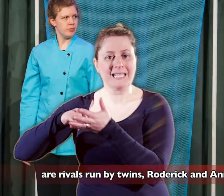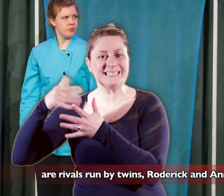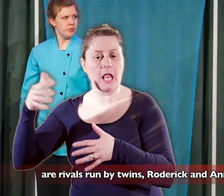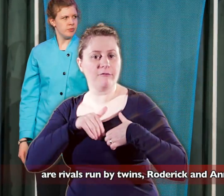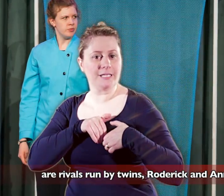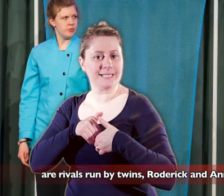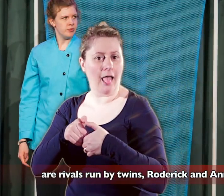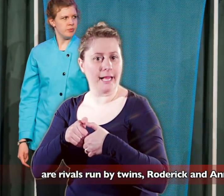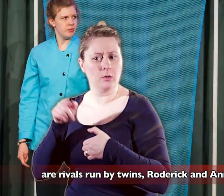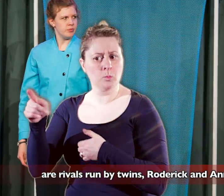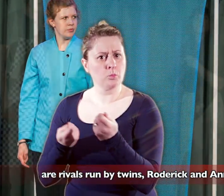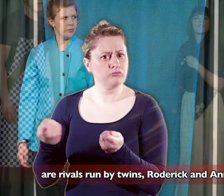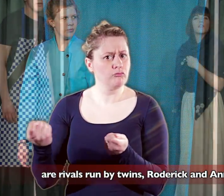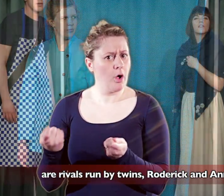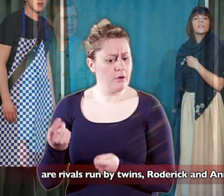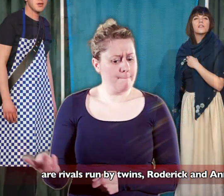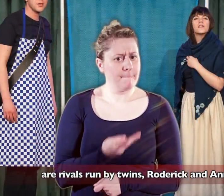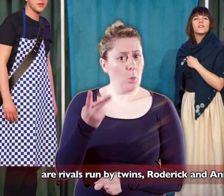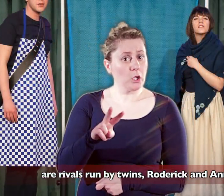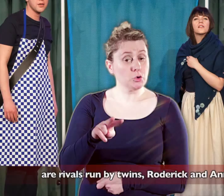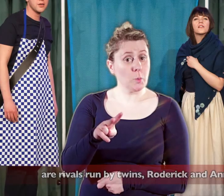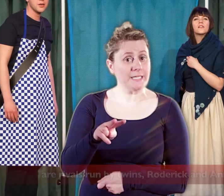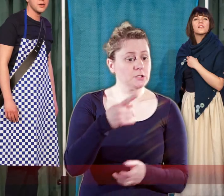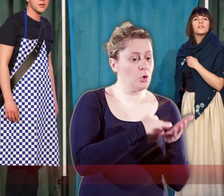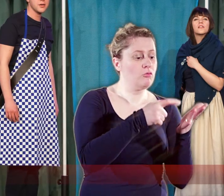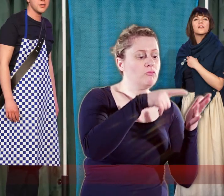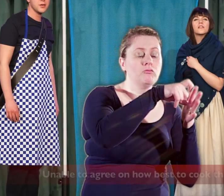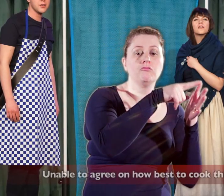by twins, Roderick and Annette Whale.